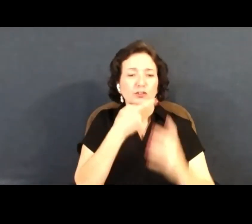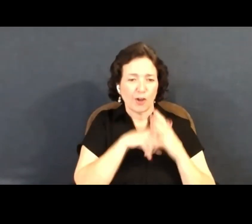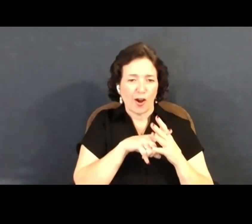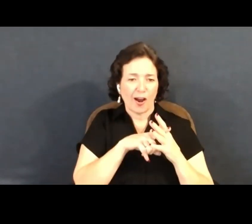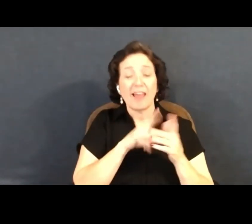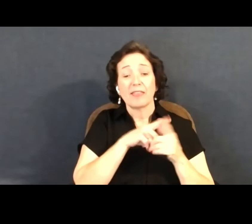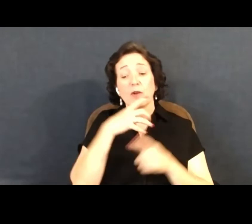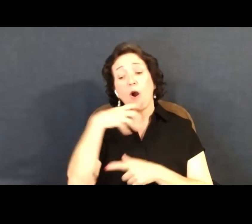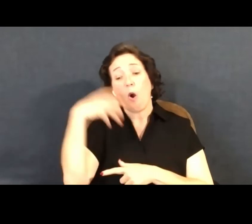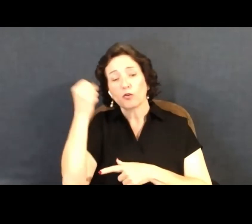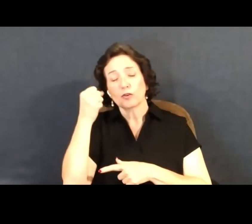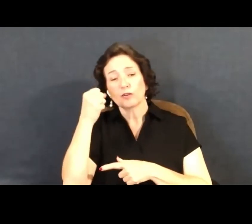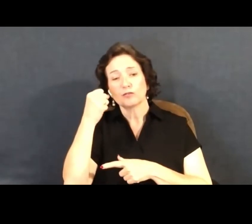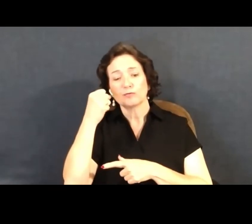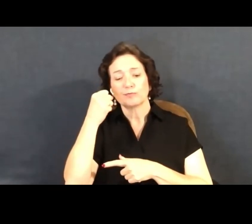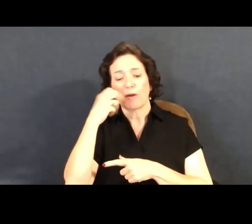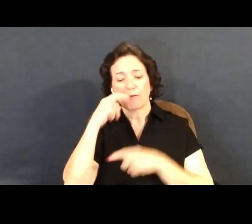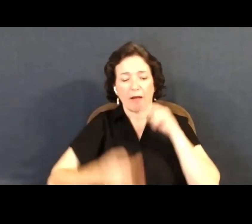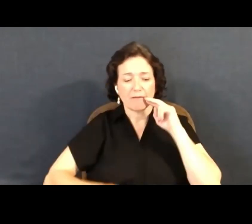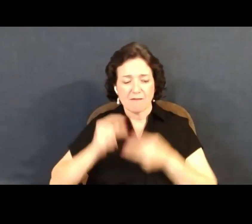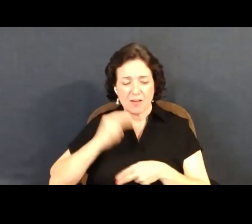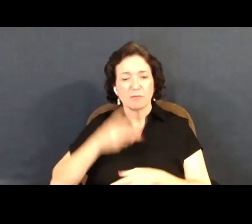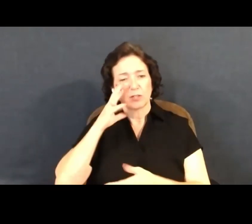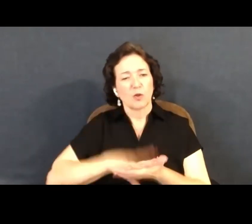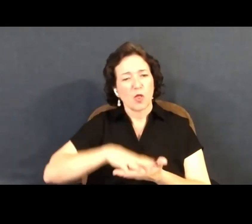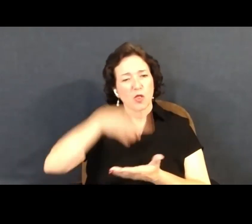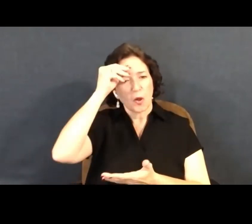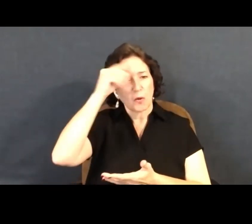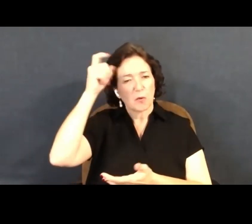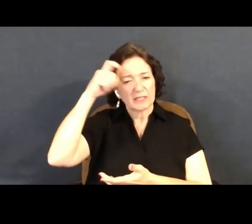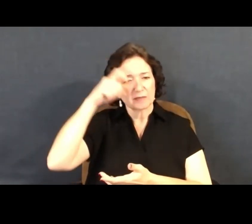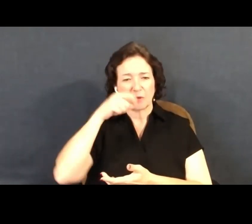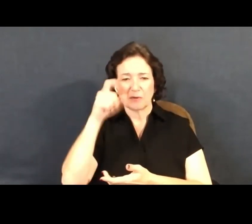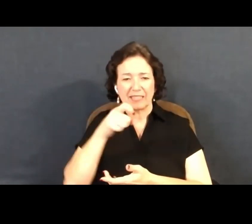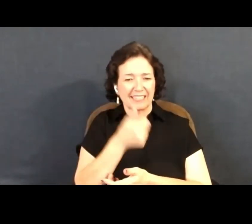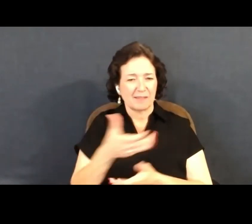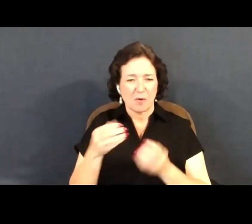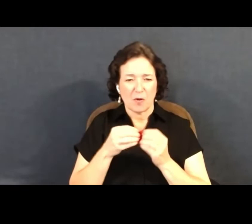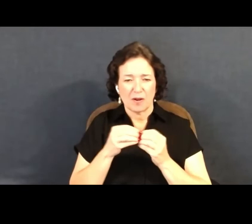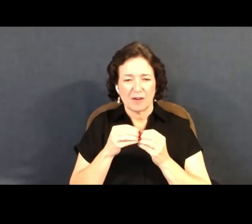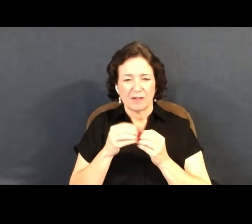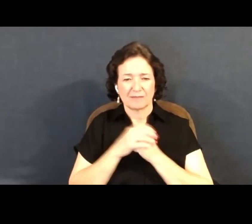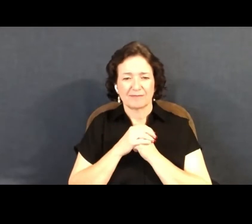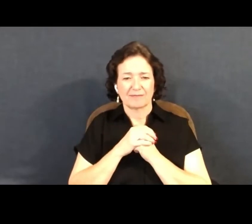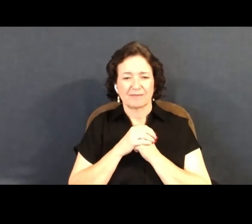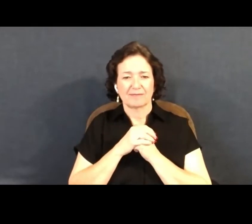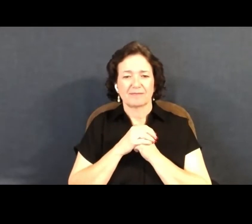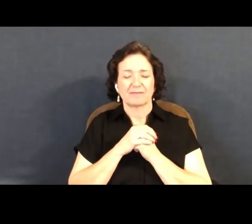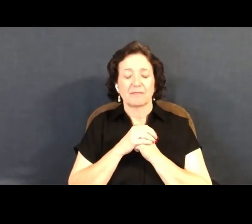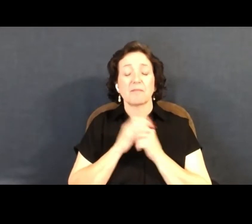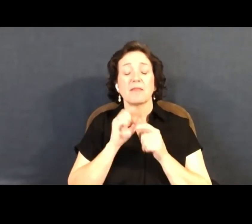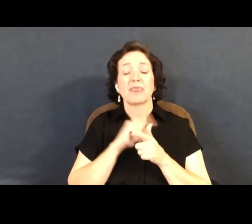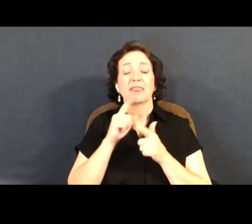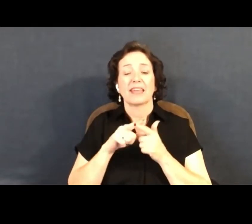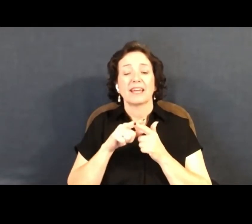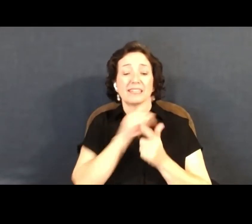them when you get old again, because you've learnt that wisdom and you don't need them anymore." But the king looked, and he looked